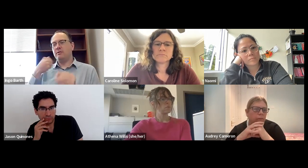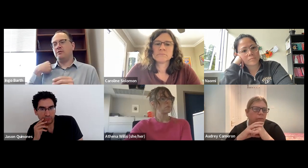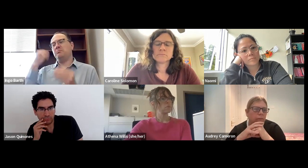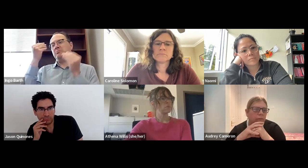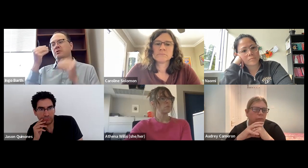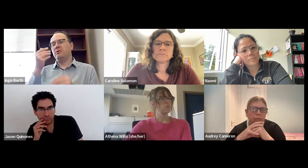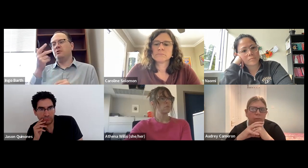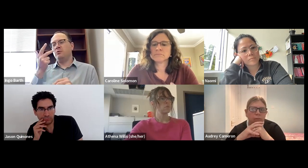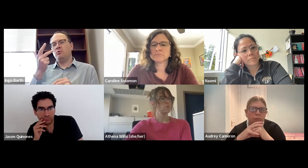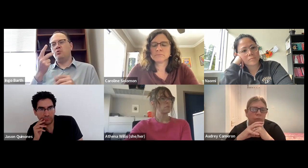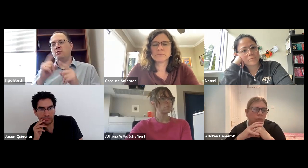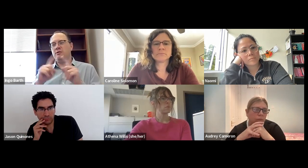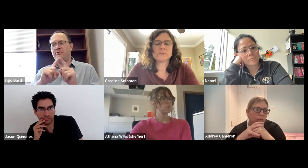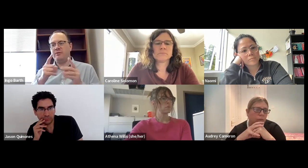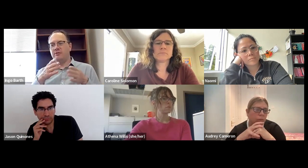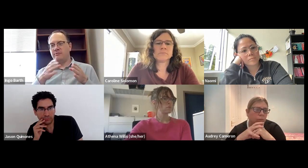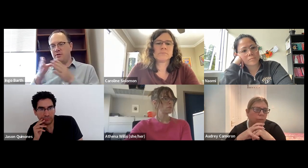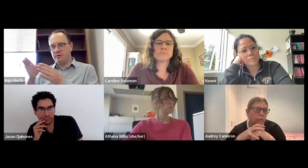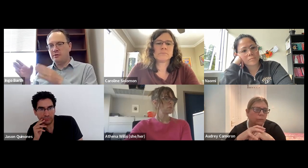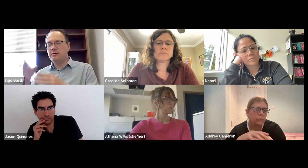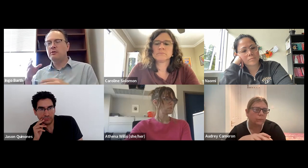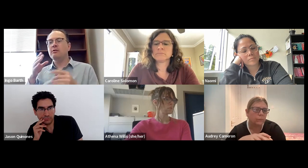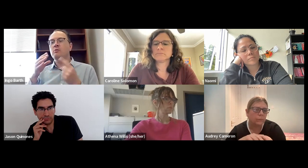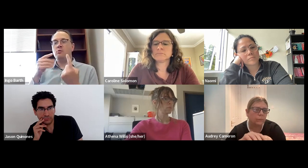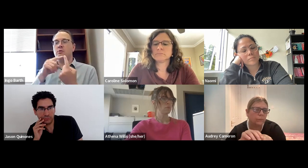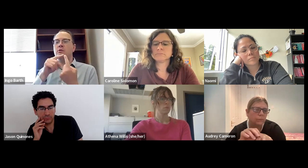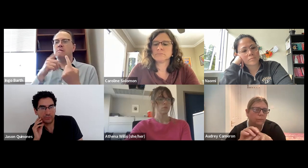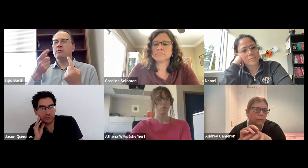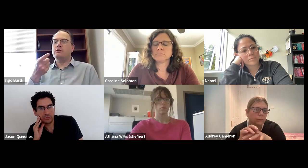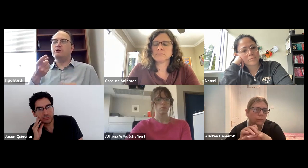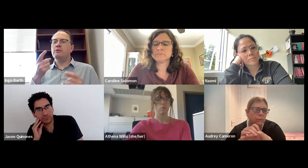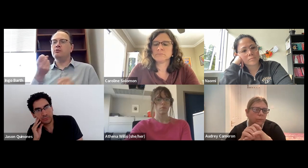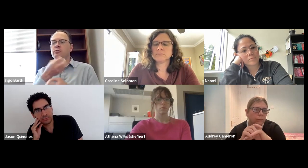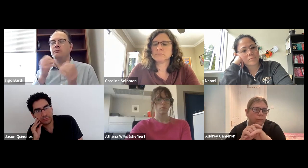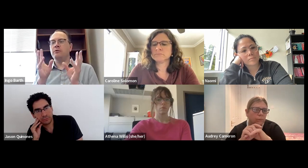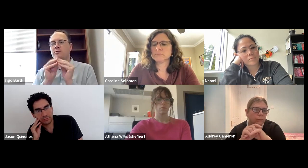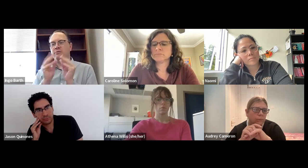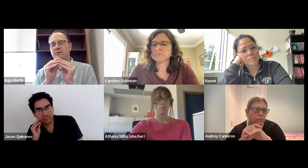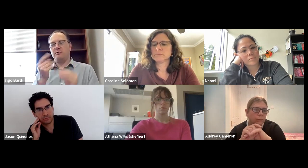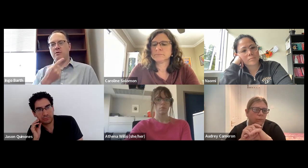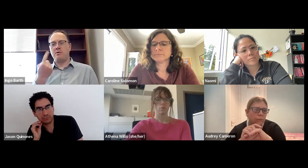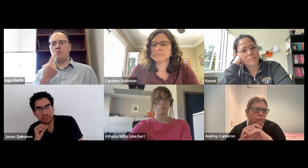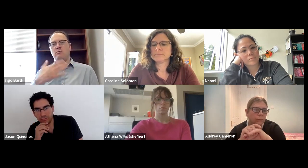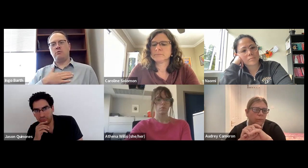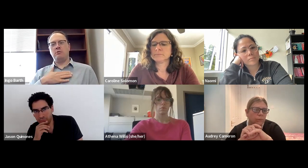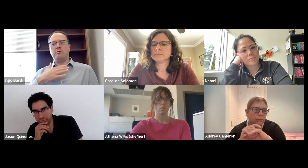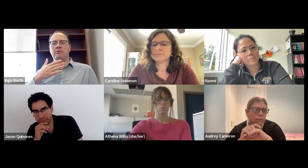So in terms of the 3-day approach, I think there's three, you know, the three different avenues that we could take with this. Having a